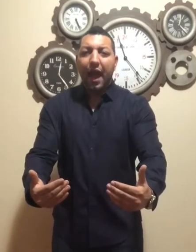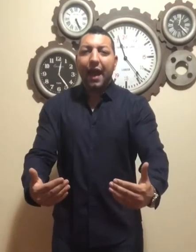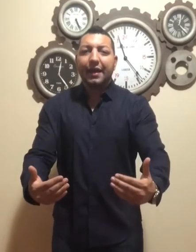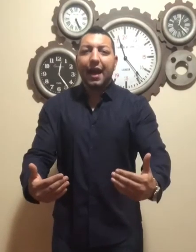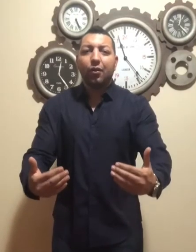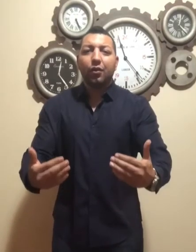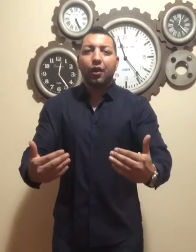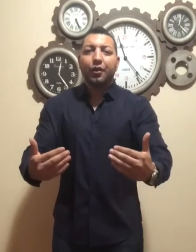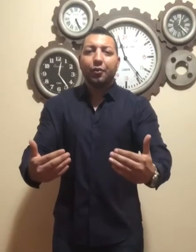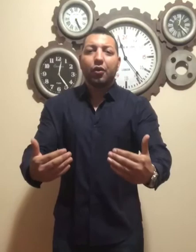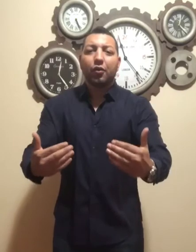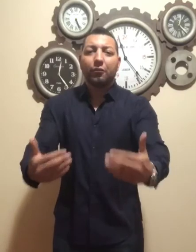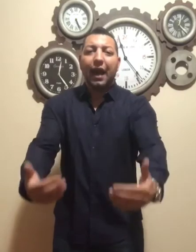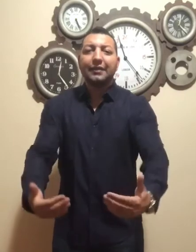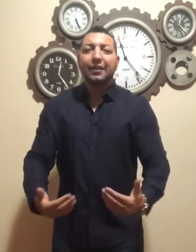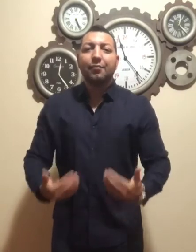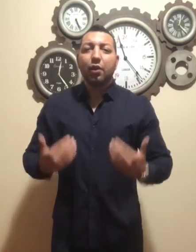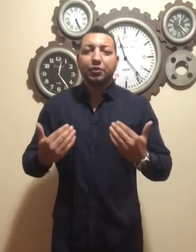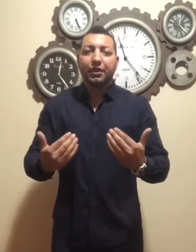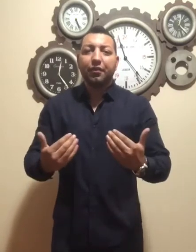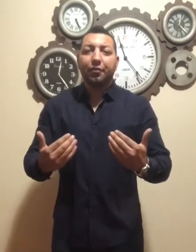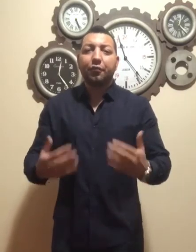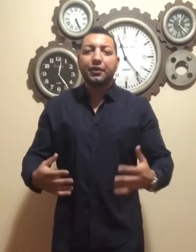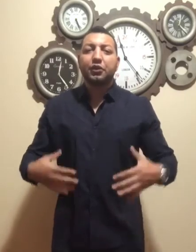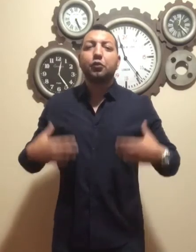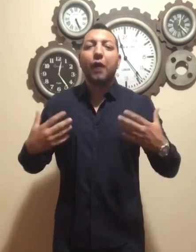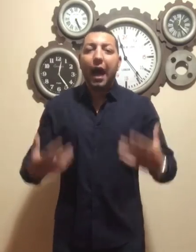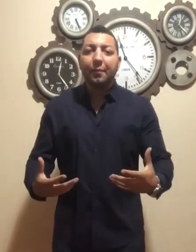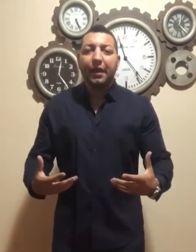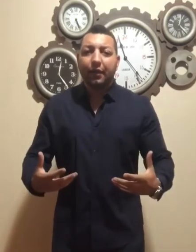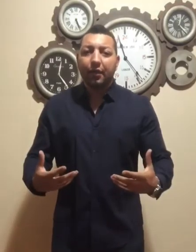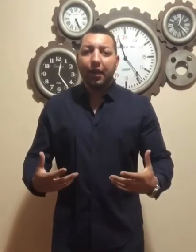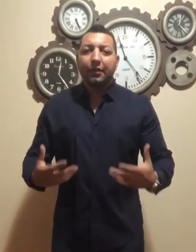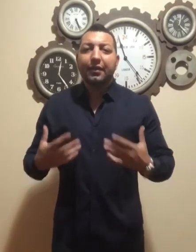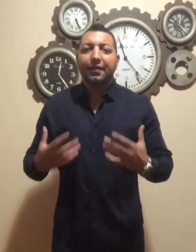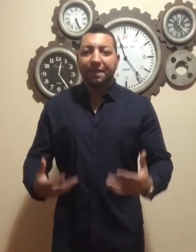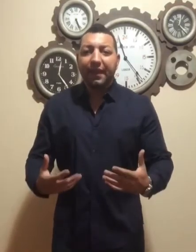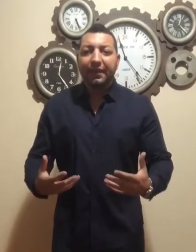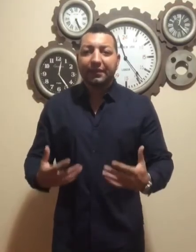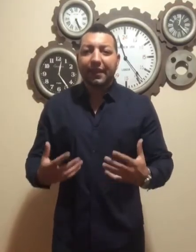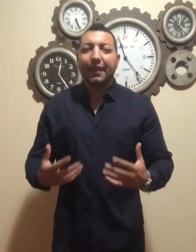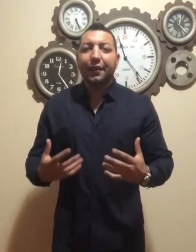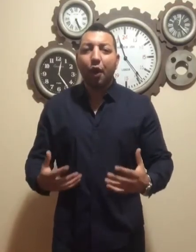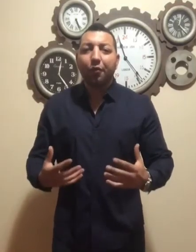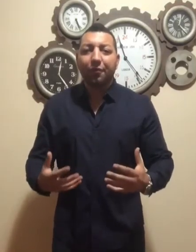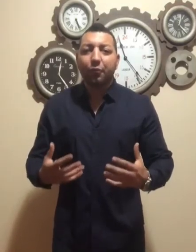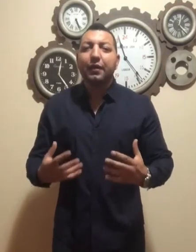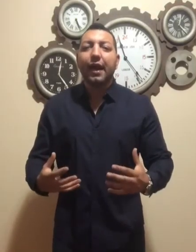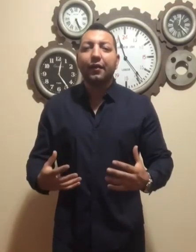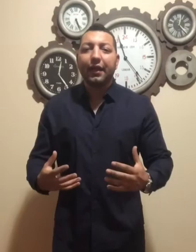and now you're arising emotion through describing the things that they go through daily